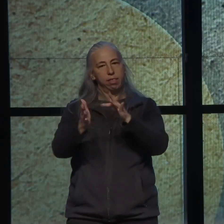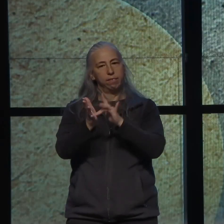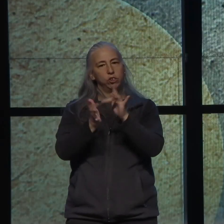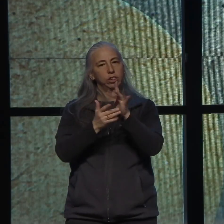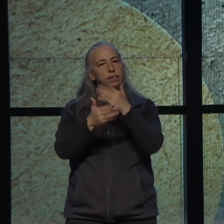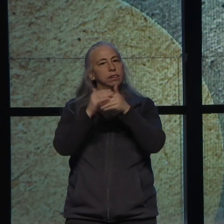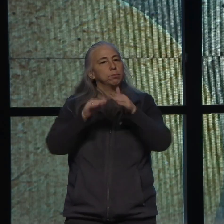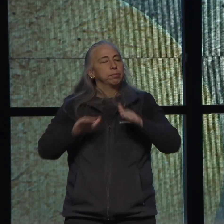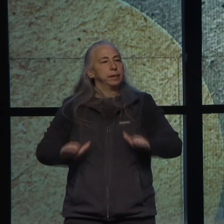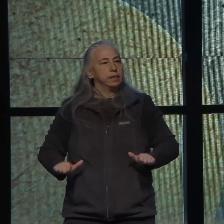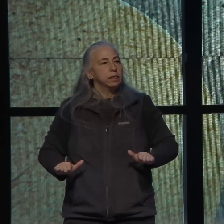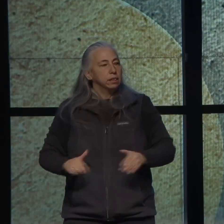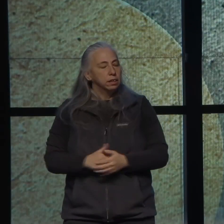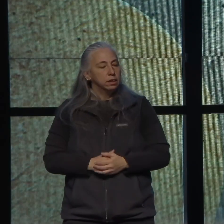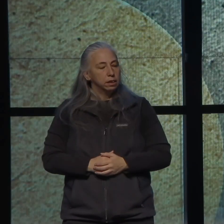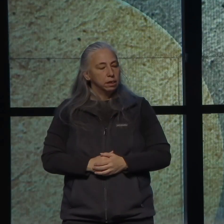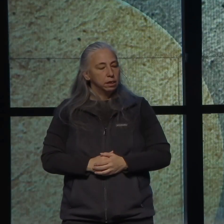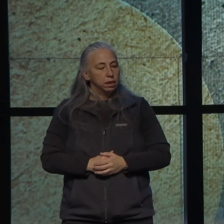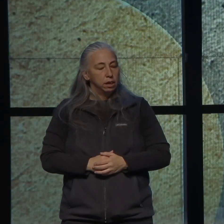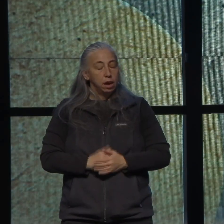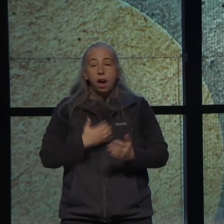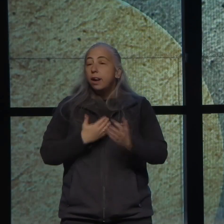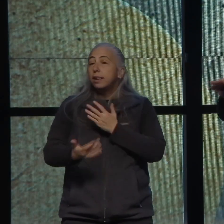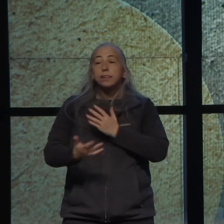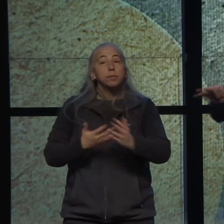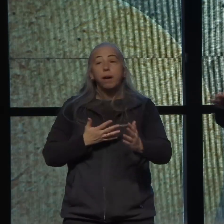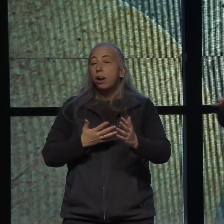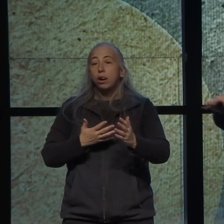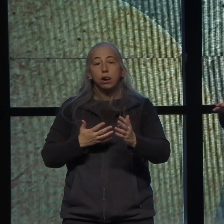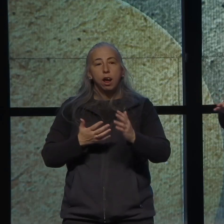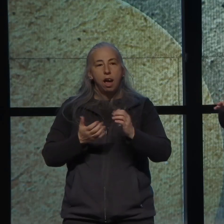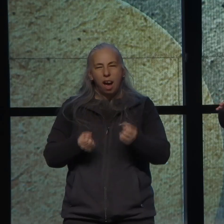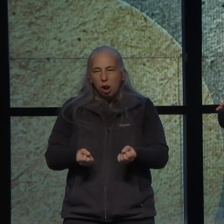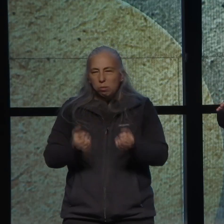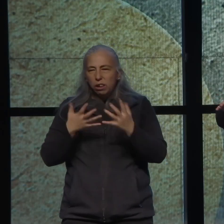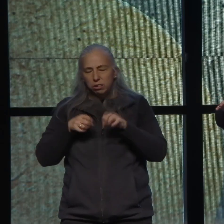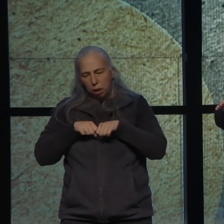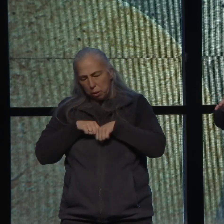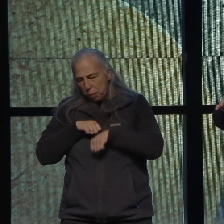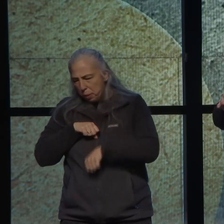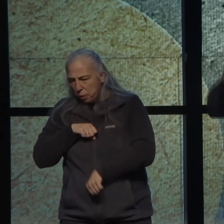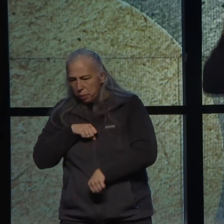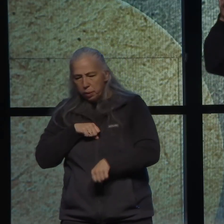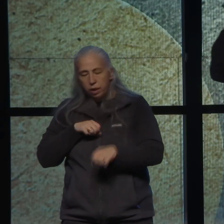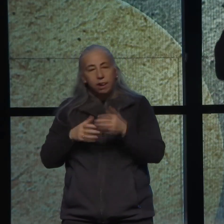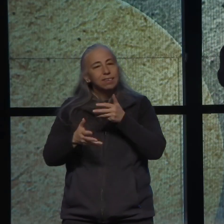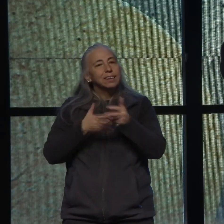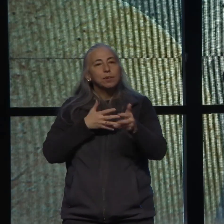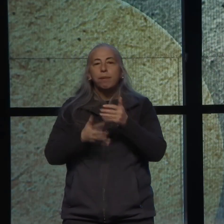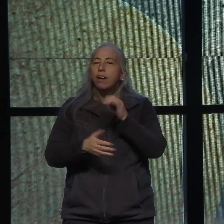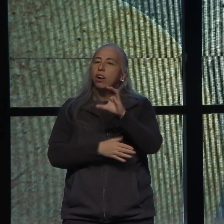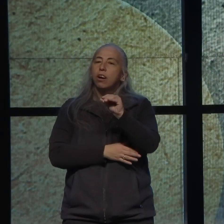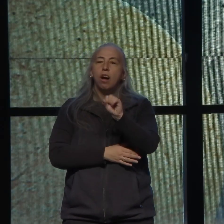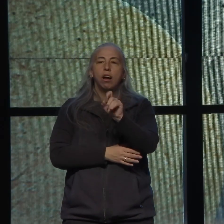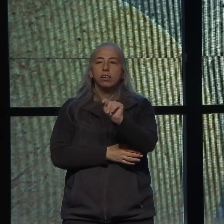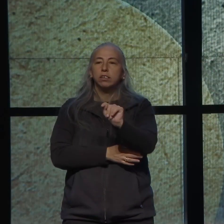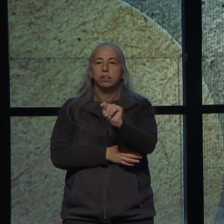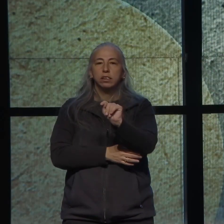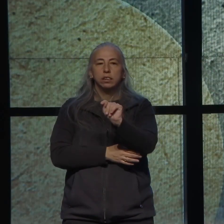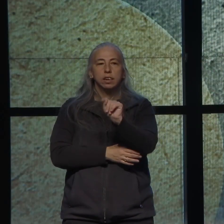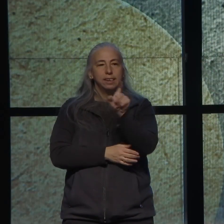And whatever the cost, no matter the cost, we have to keep fixated on